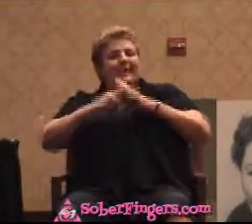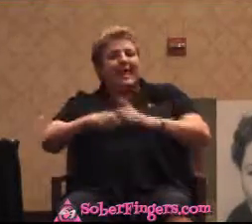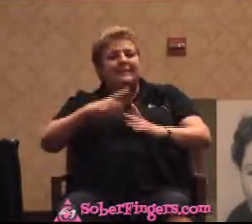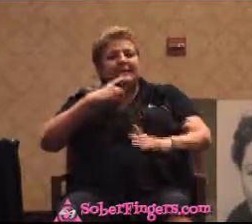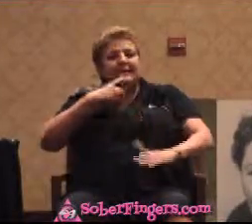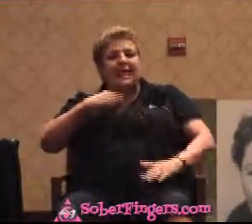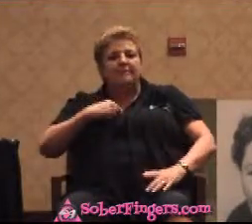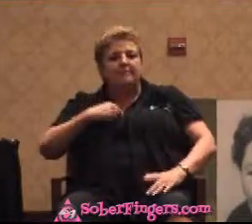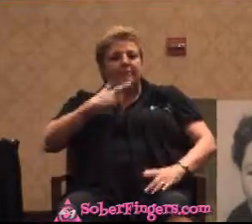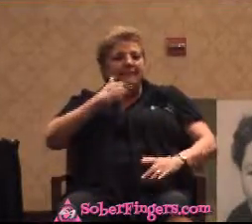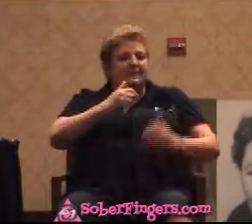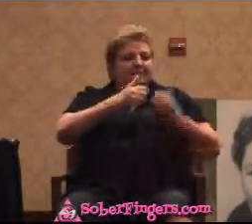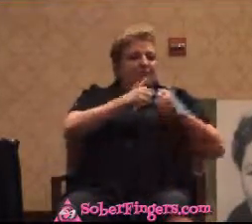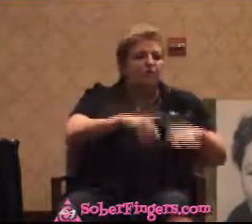lose jobs, somebody got to make money.